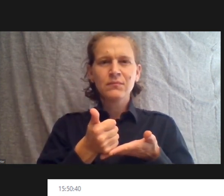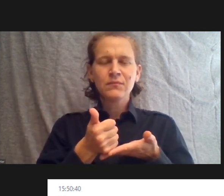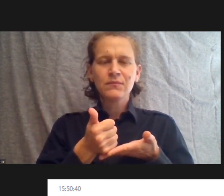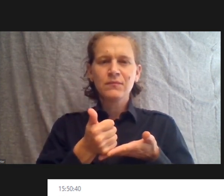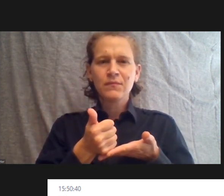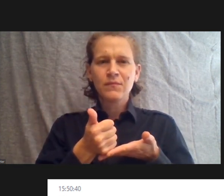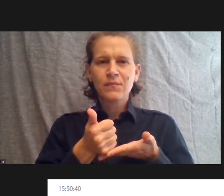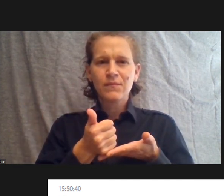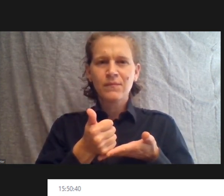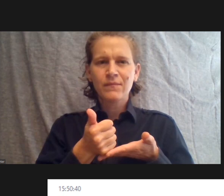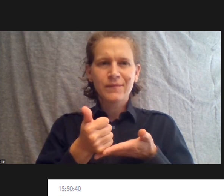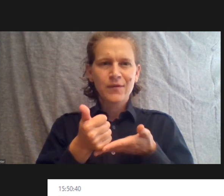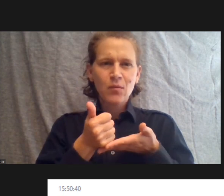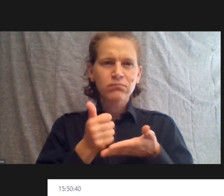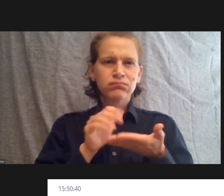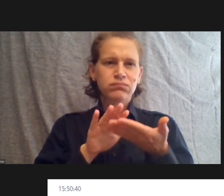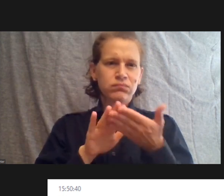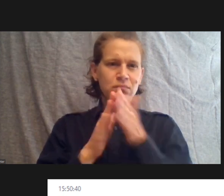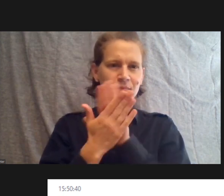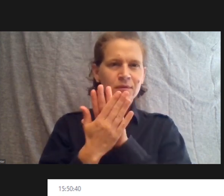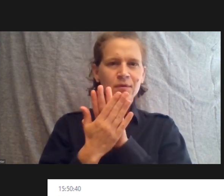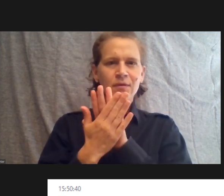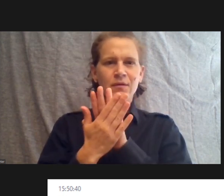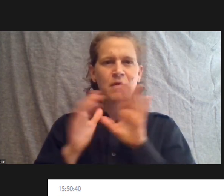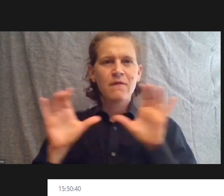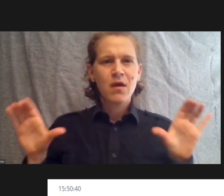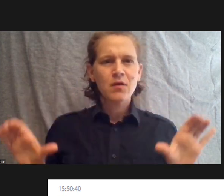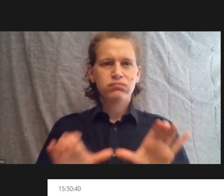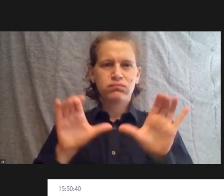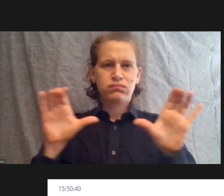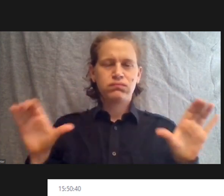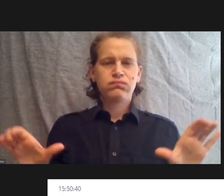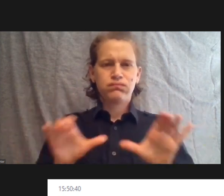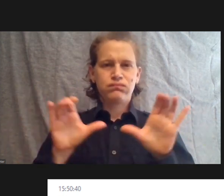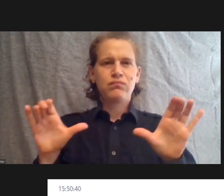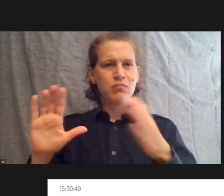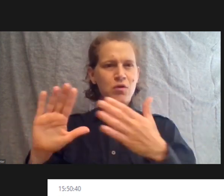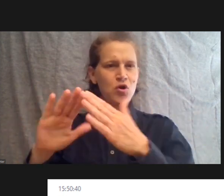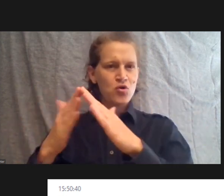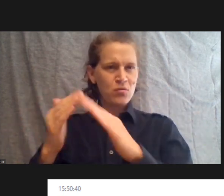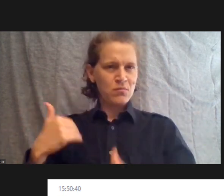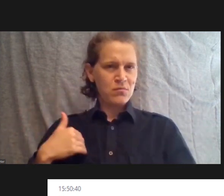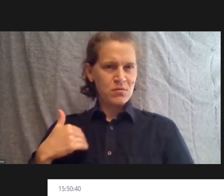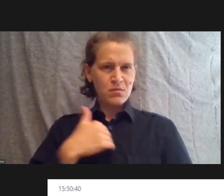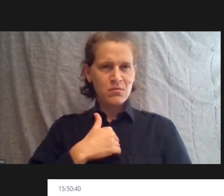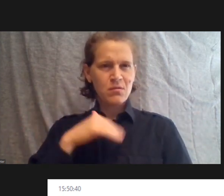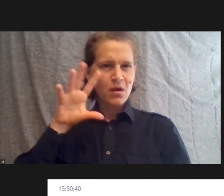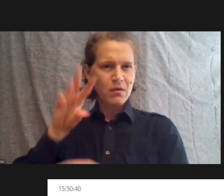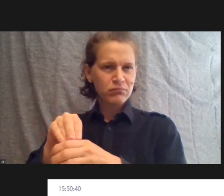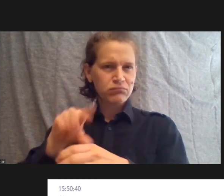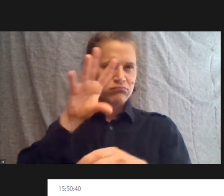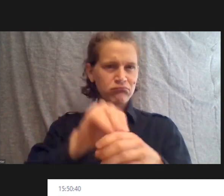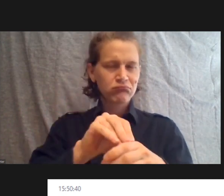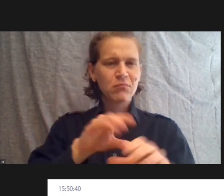help me become an active community advocate